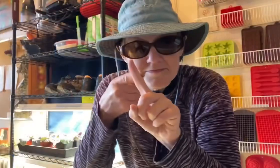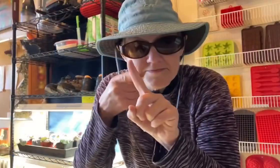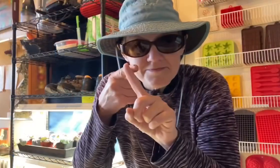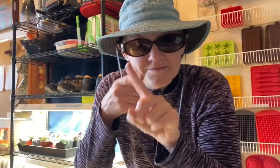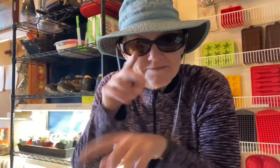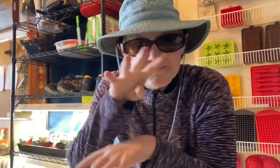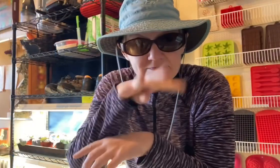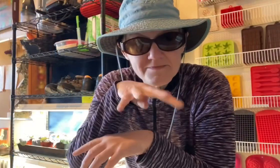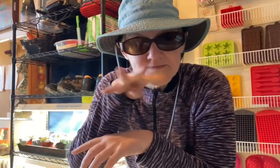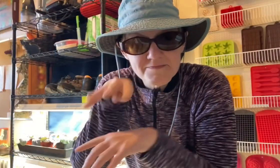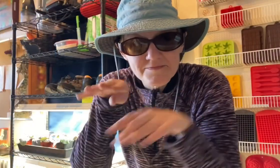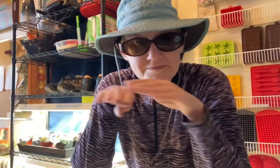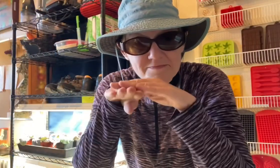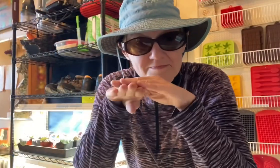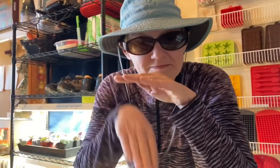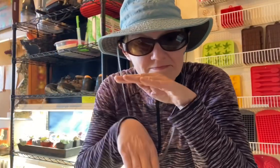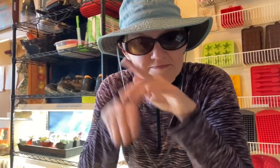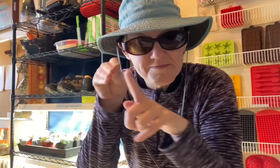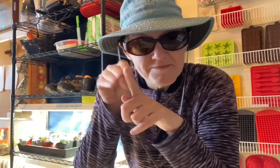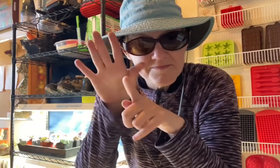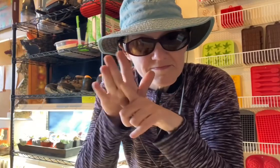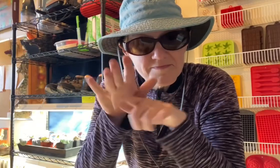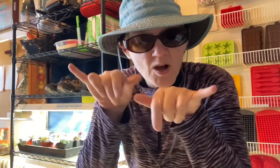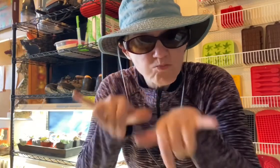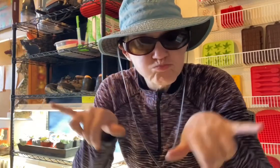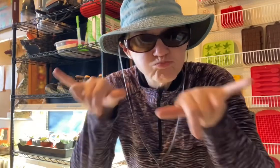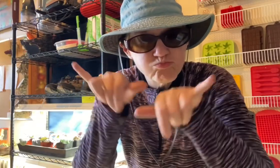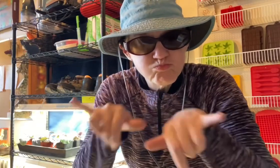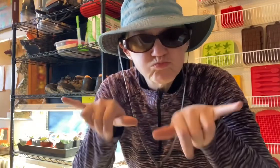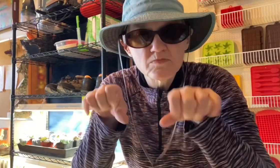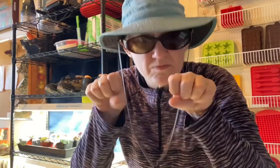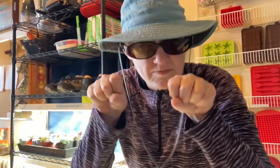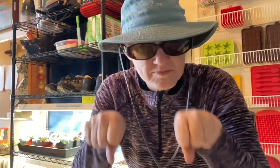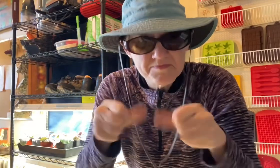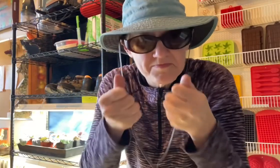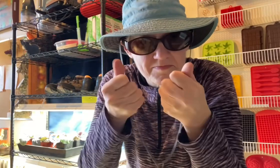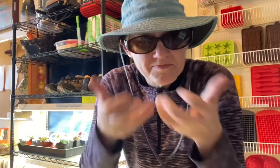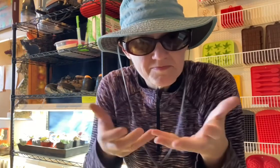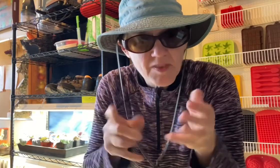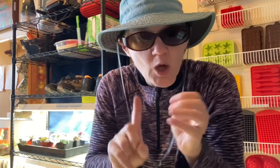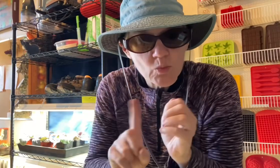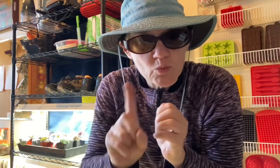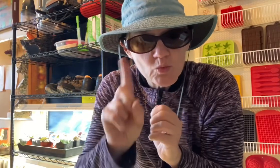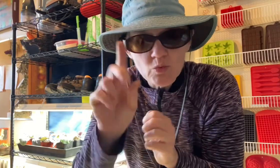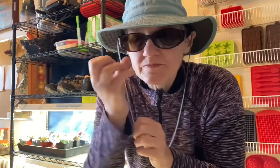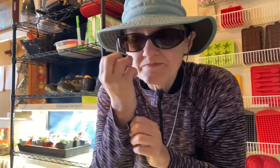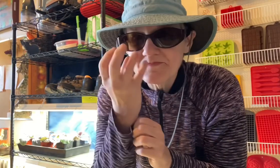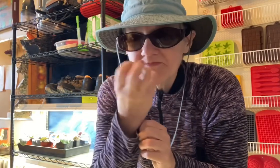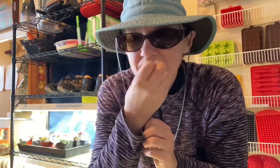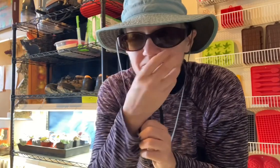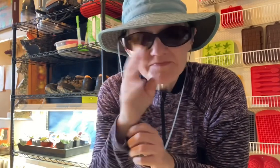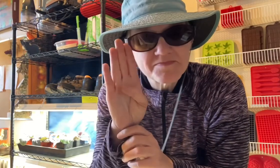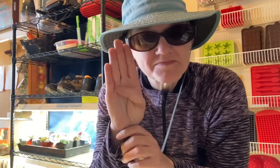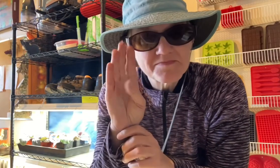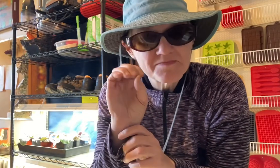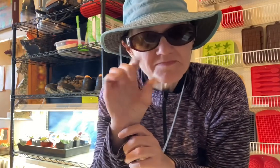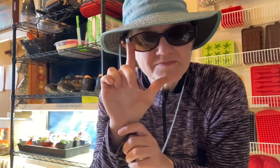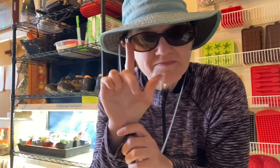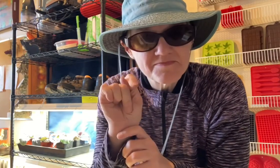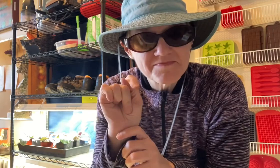If cabbage is exposed consistently to temperatures 44 degrees or below, it can cause it to send up a